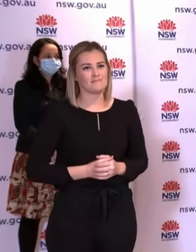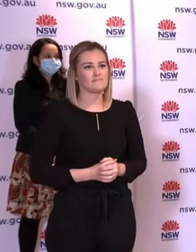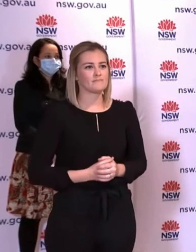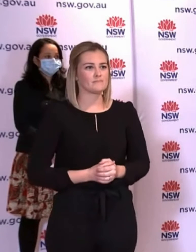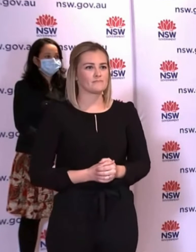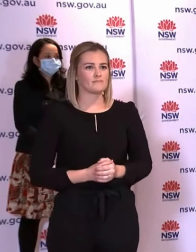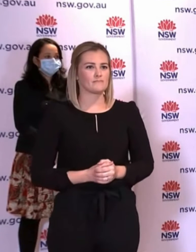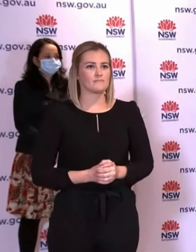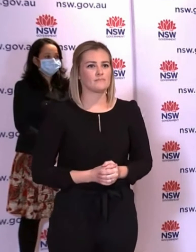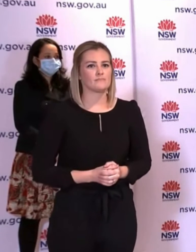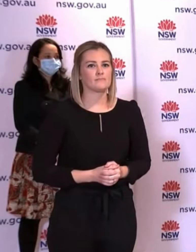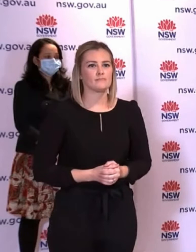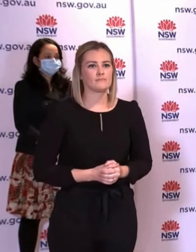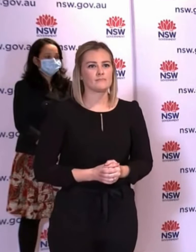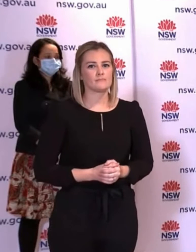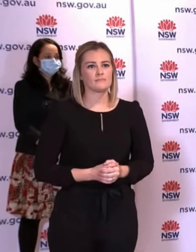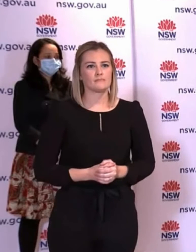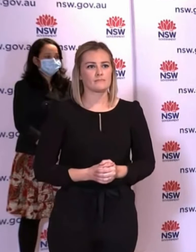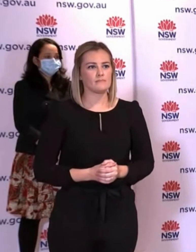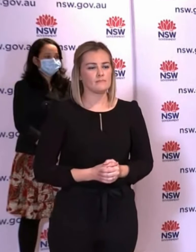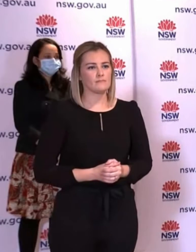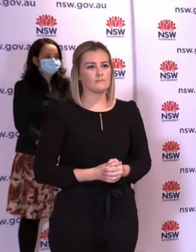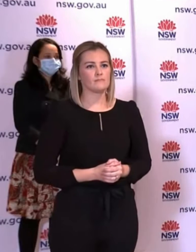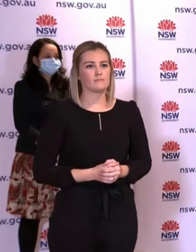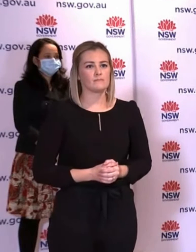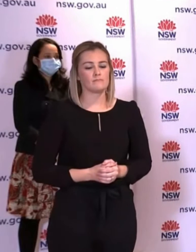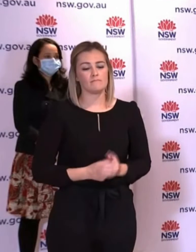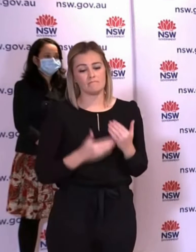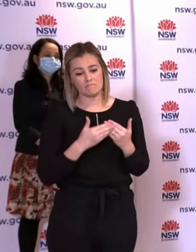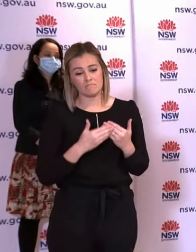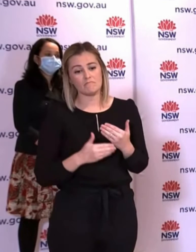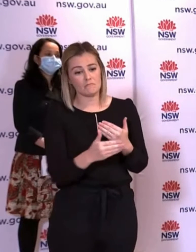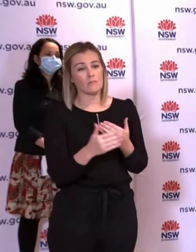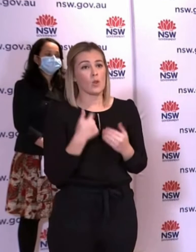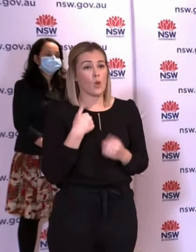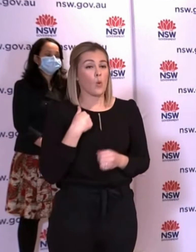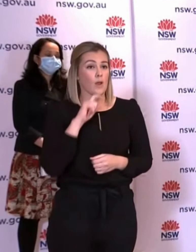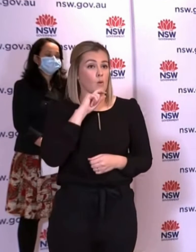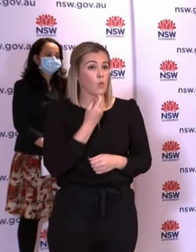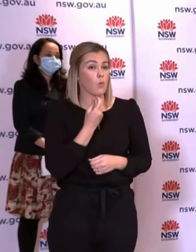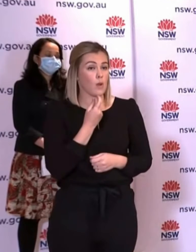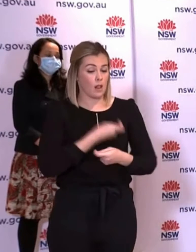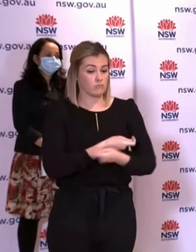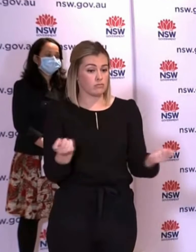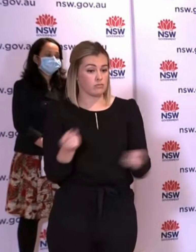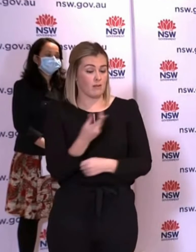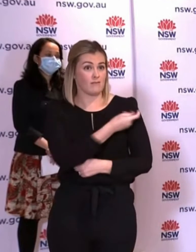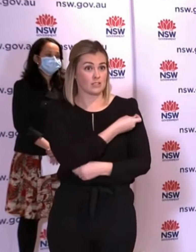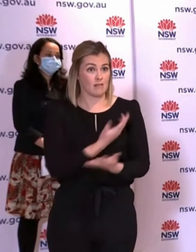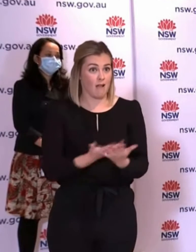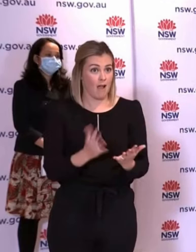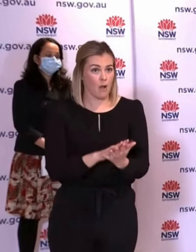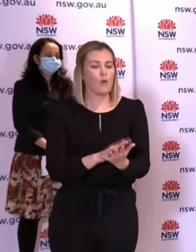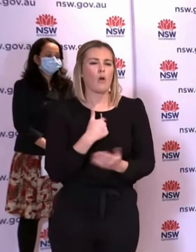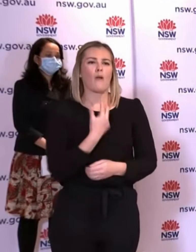We will continue, as the Minister said, to provide vaccinations on a variety of settings. We have very large